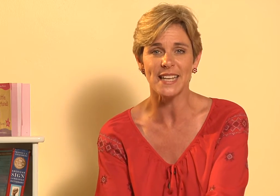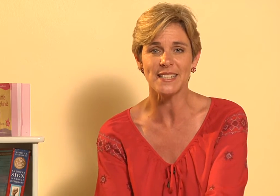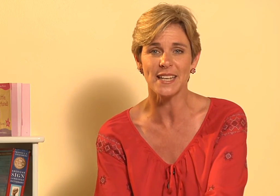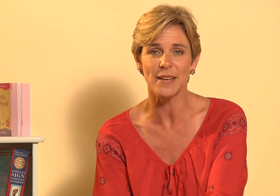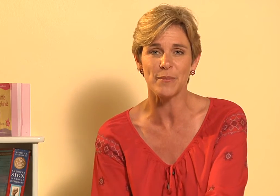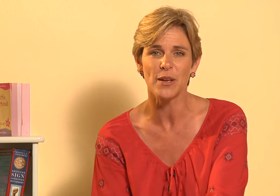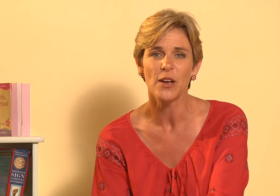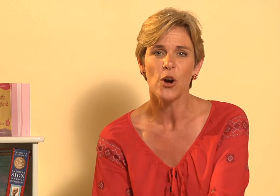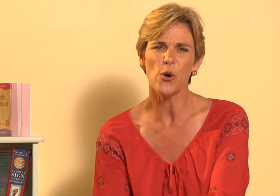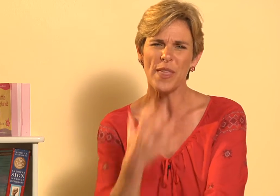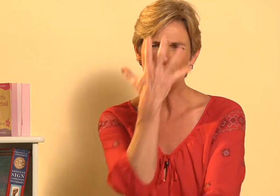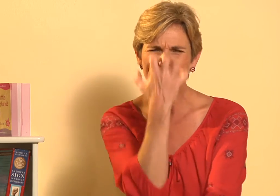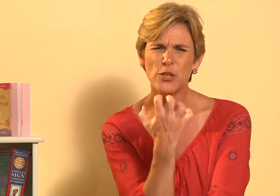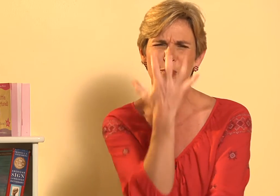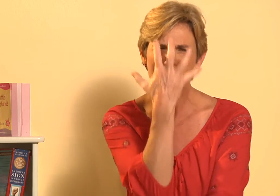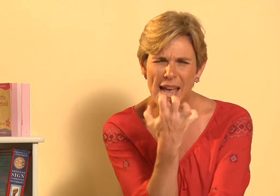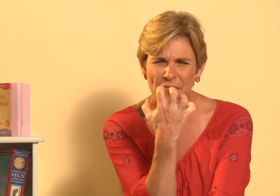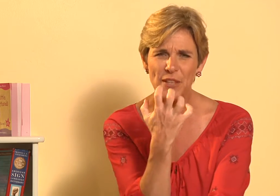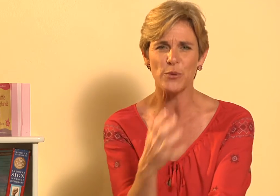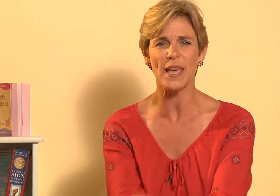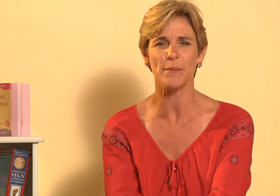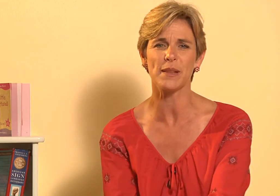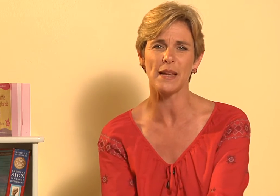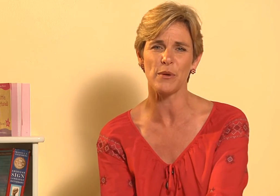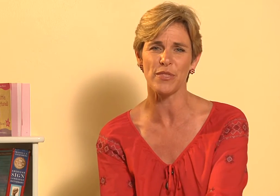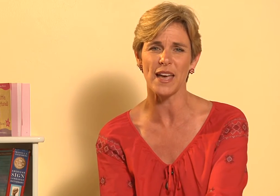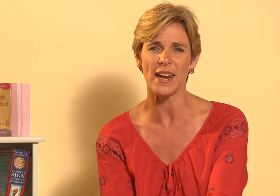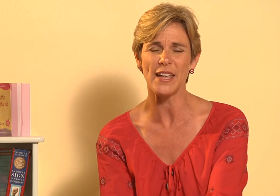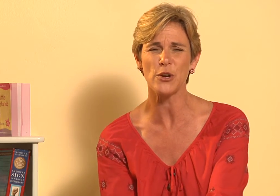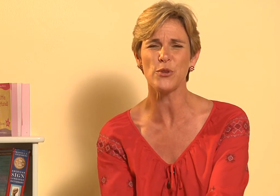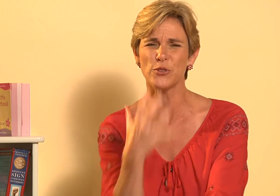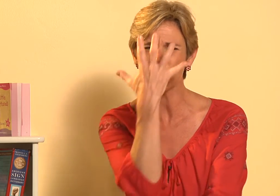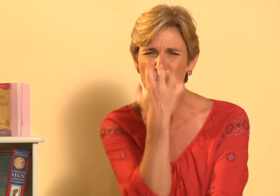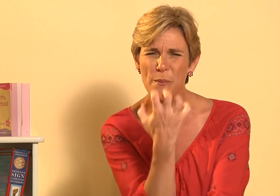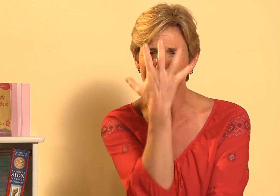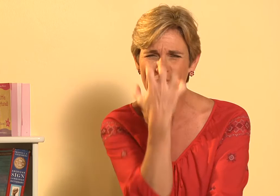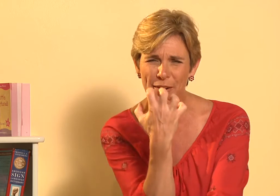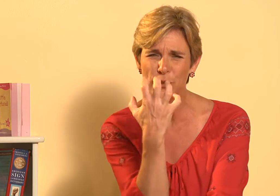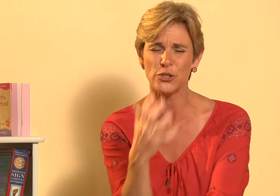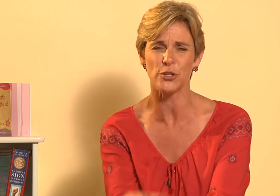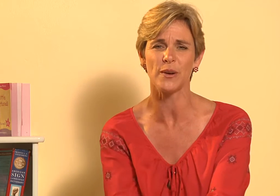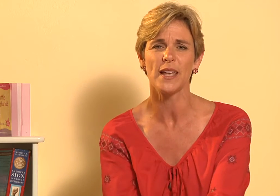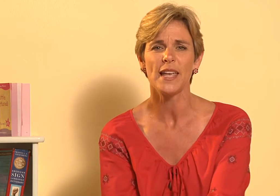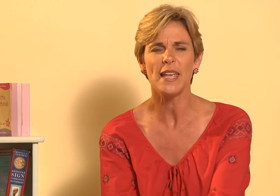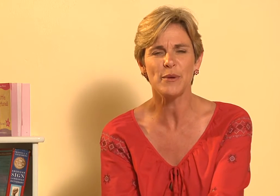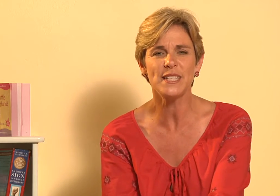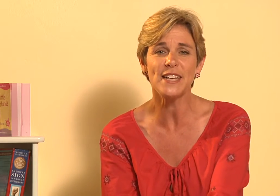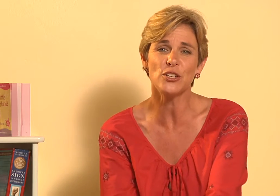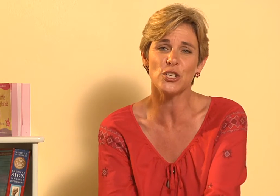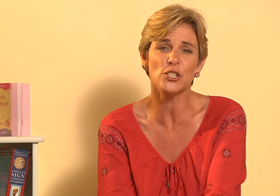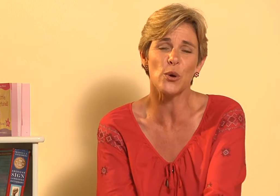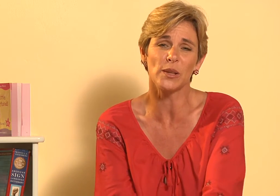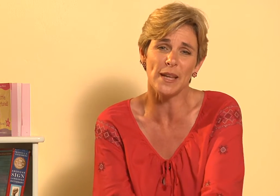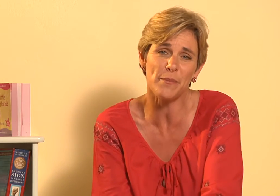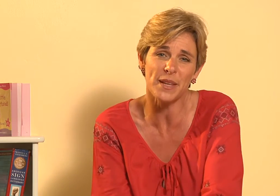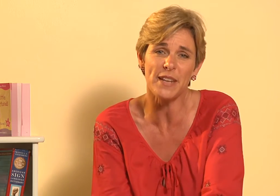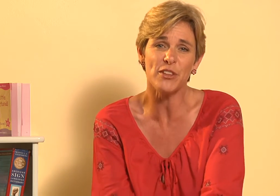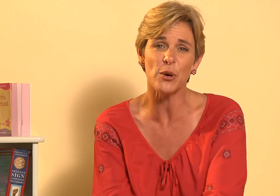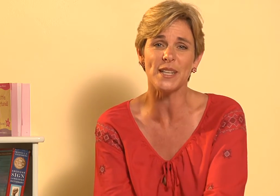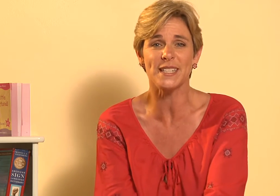to him, "Oh, that makes you mad that you can't play with that. I know you're so mad, aren't you?" he would tend to just go limp, and even though he'd still